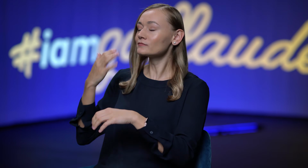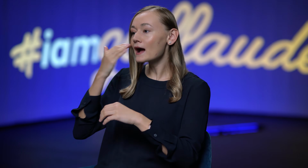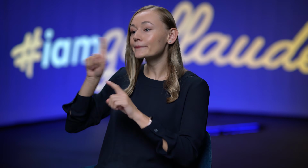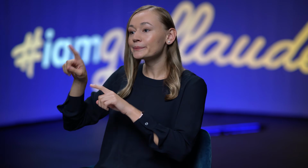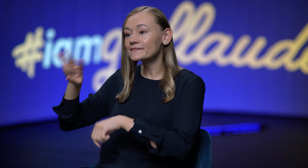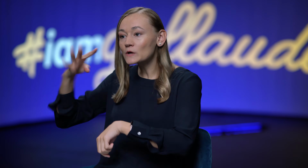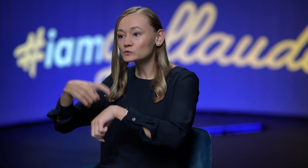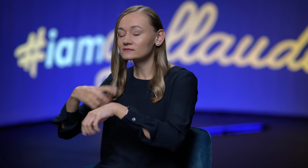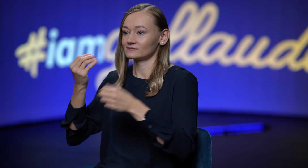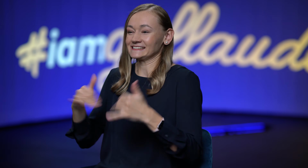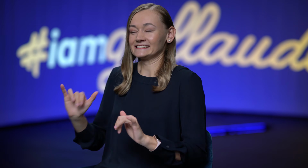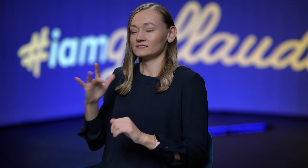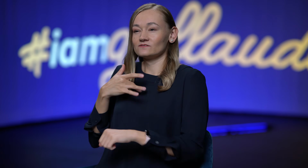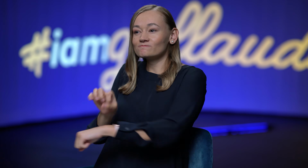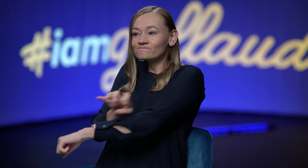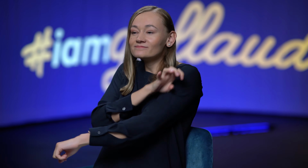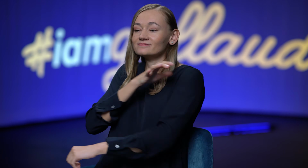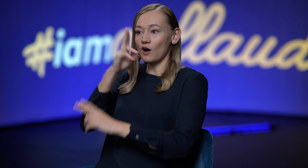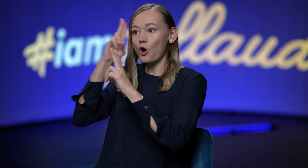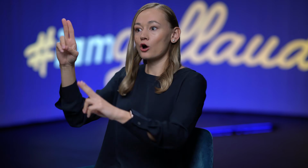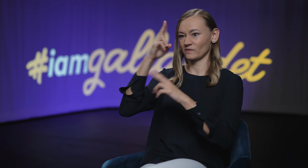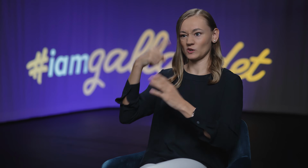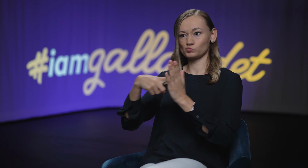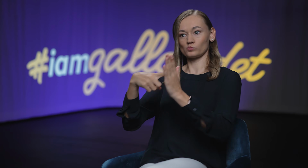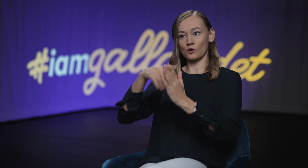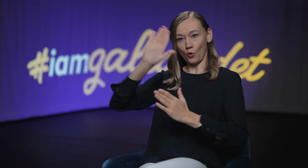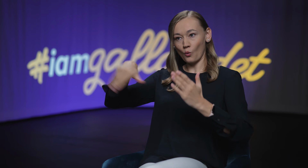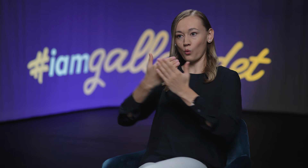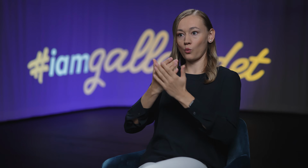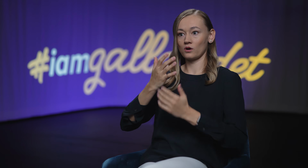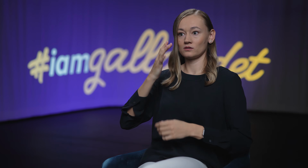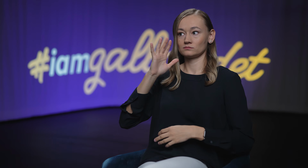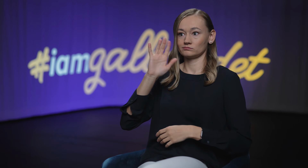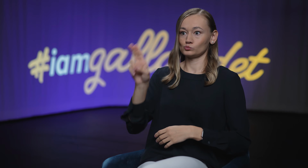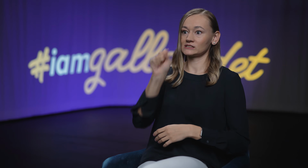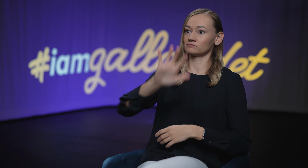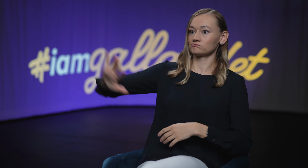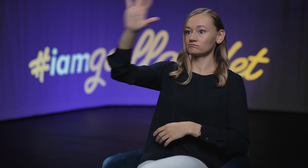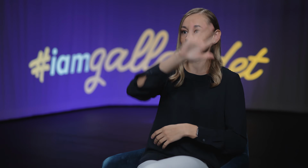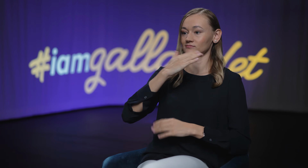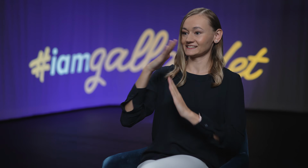gone 4 times, but I still feel honored to represent the entire US and be a part of the top 12 players.